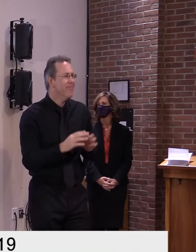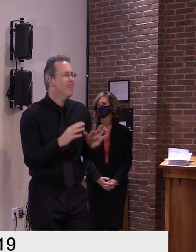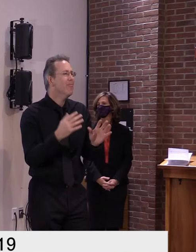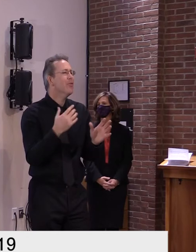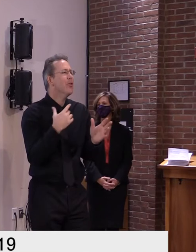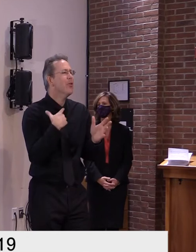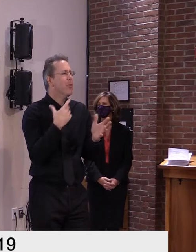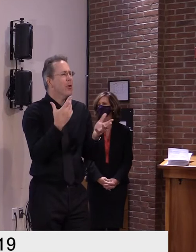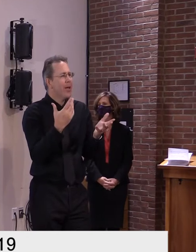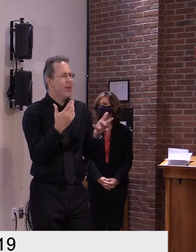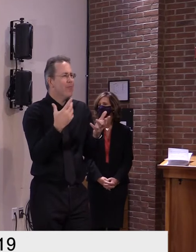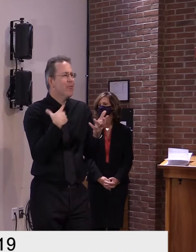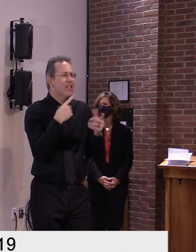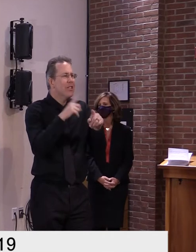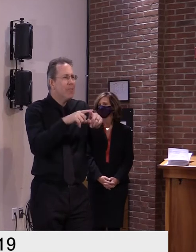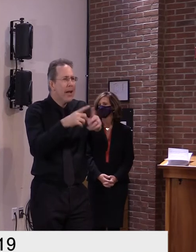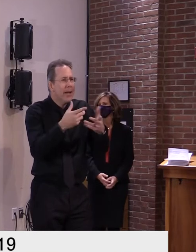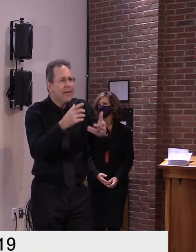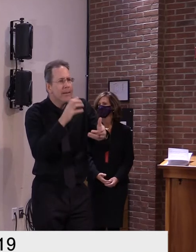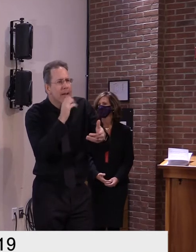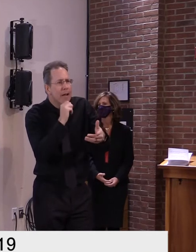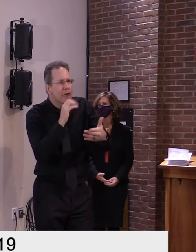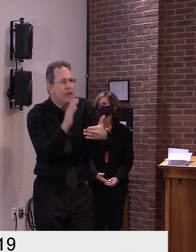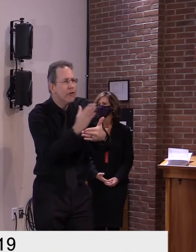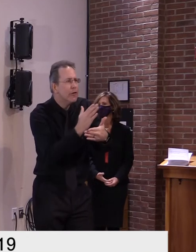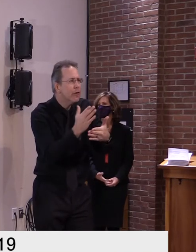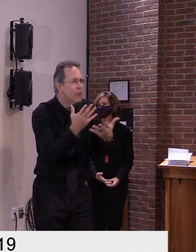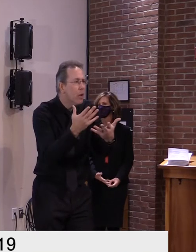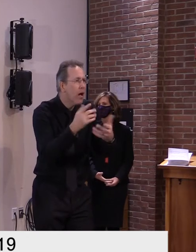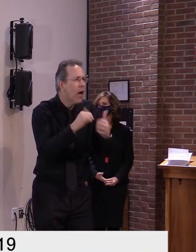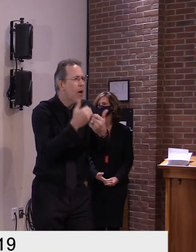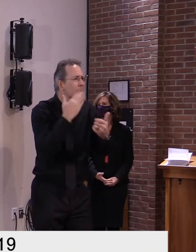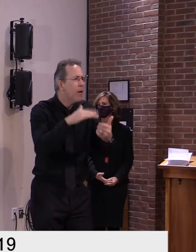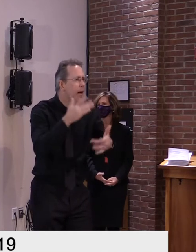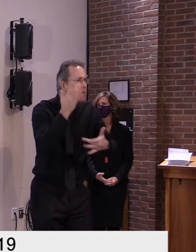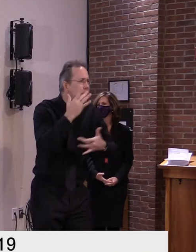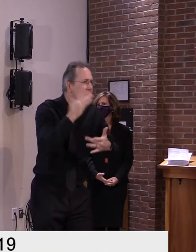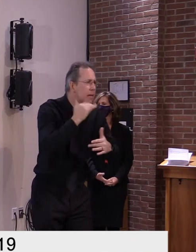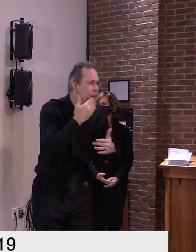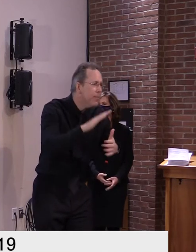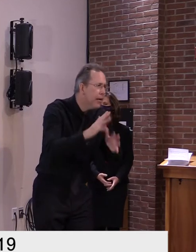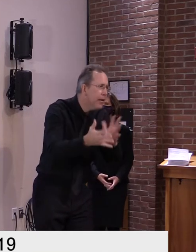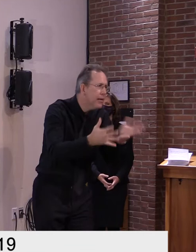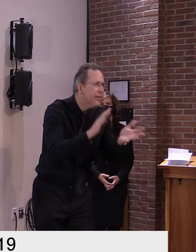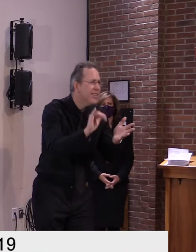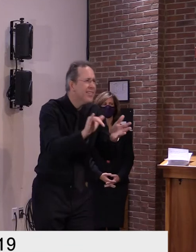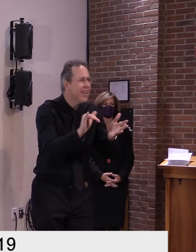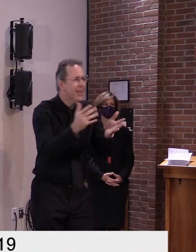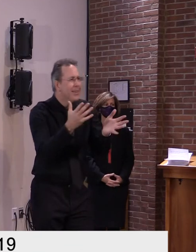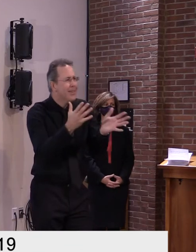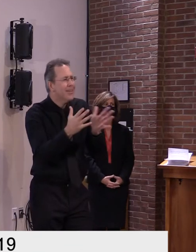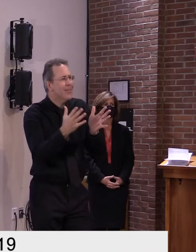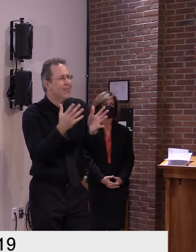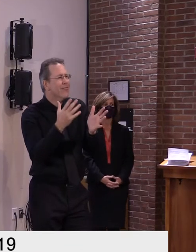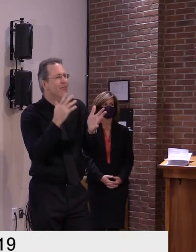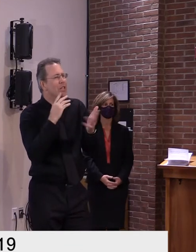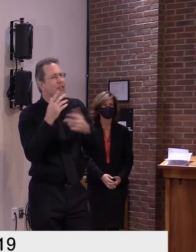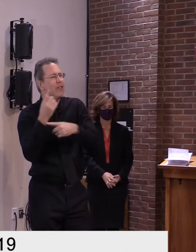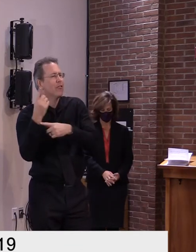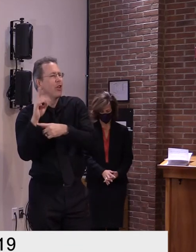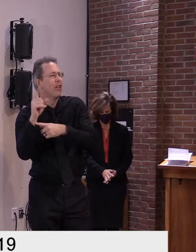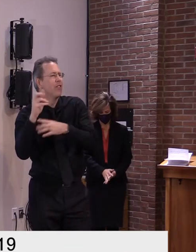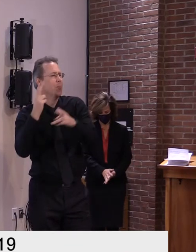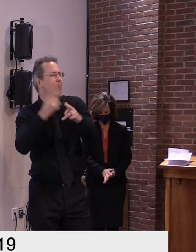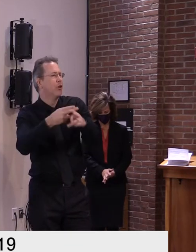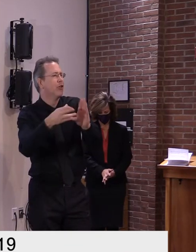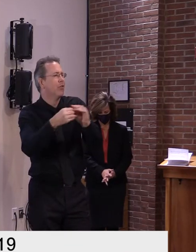and the vulnerability of that person. So we're actively, in fact, we talked about this at great length